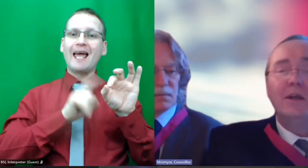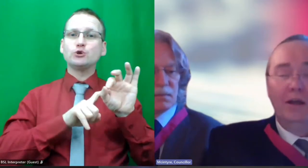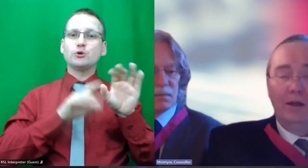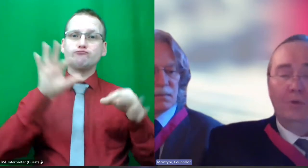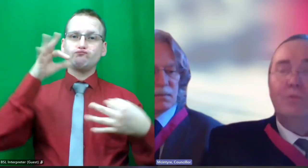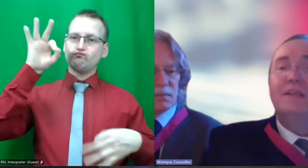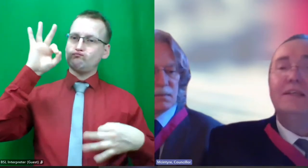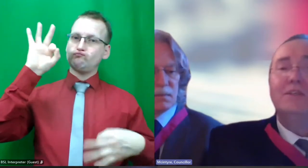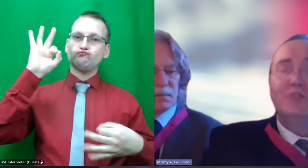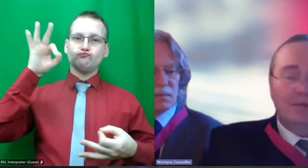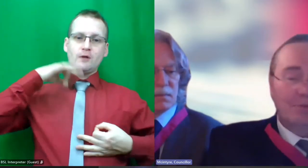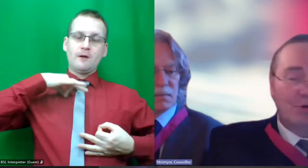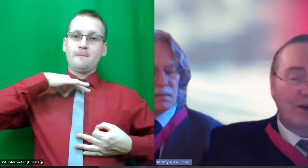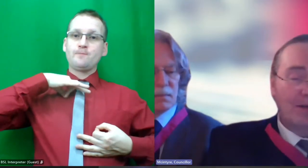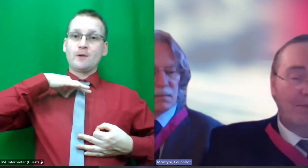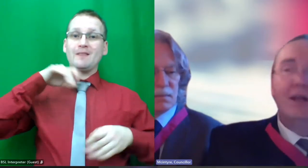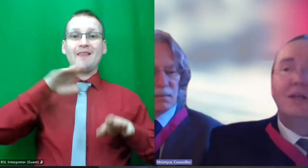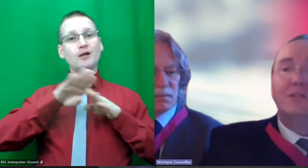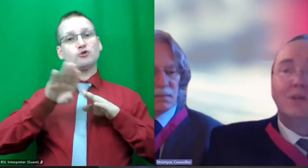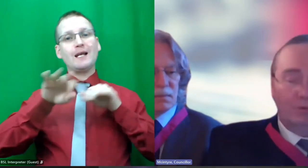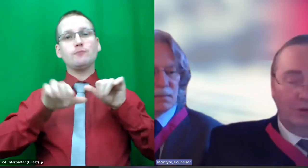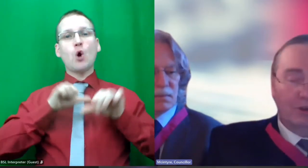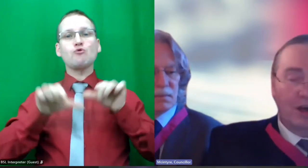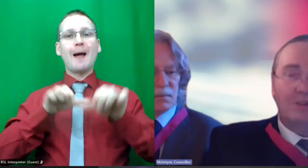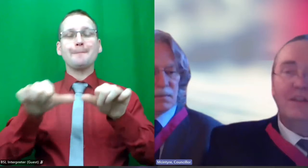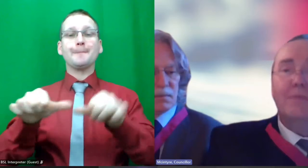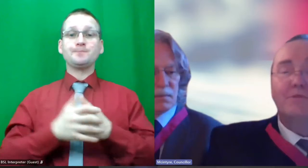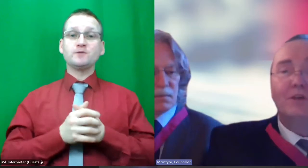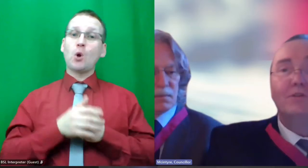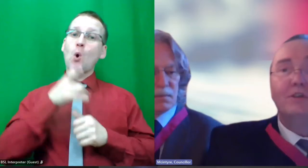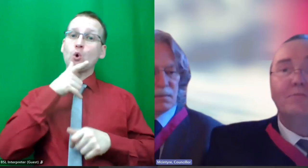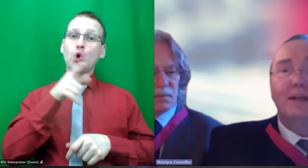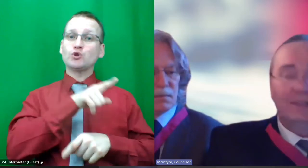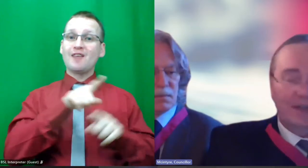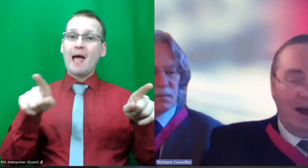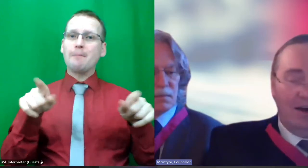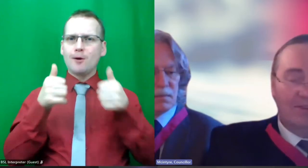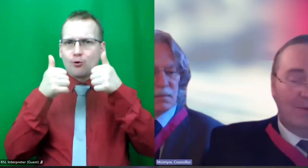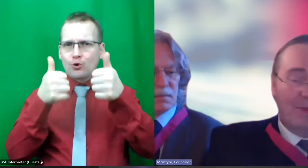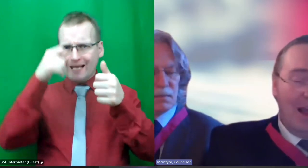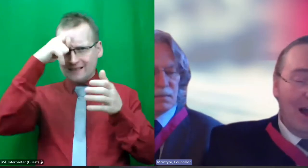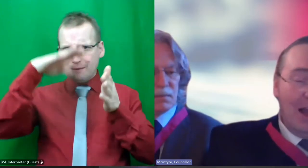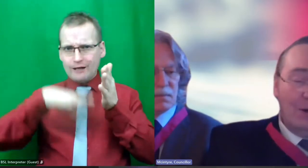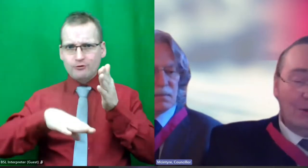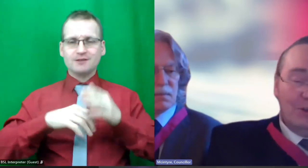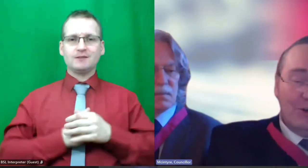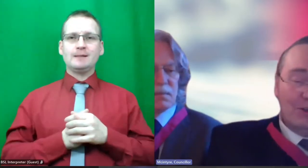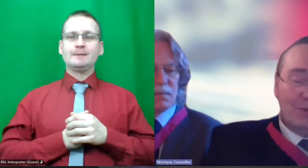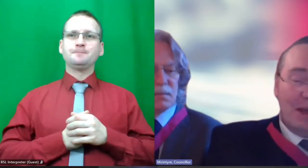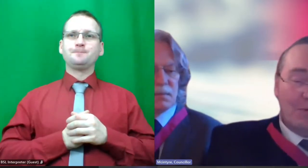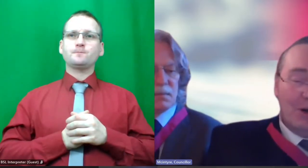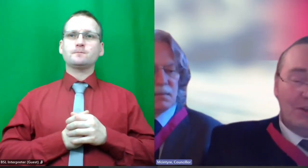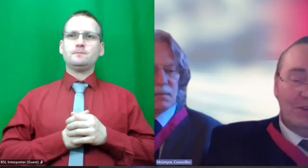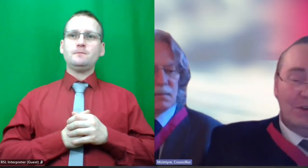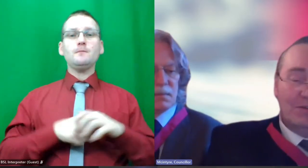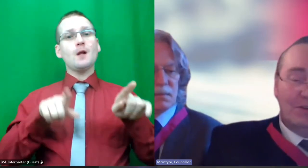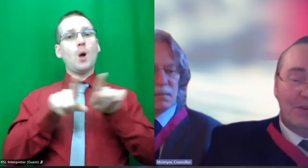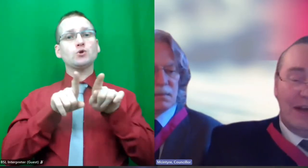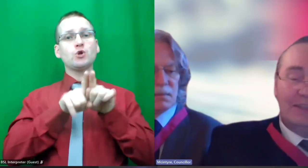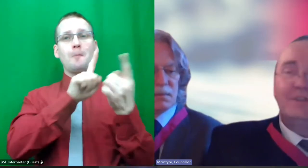earned within this training programme. So good luck to them. It was a good experience to have. I also got to meet